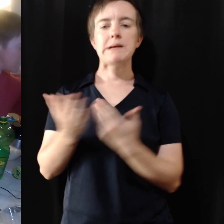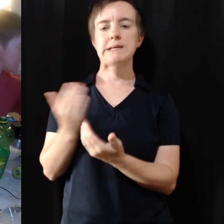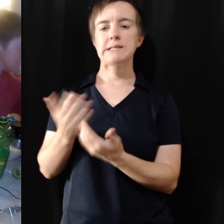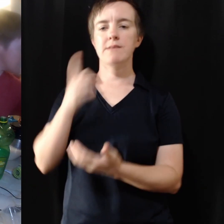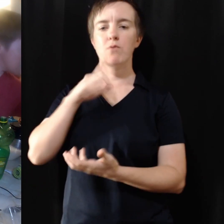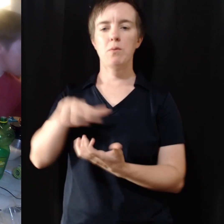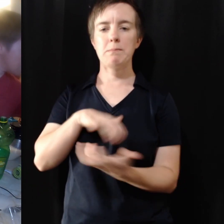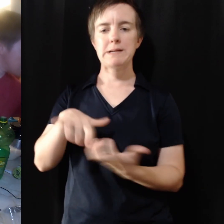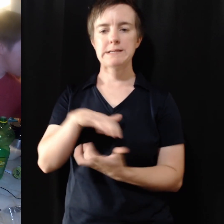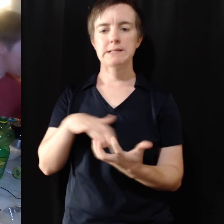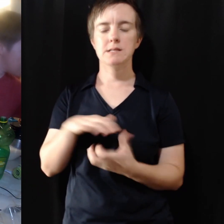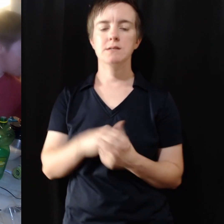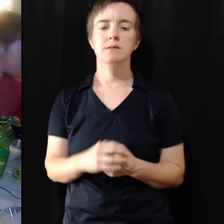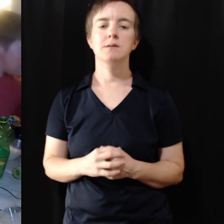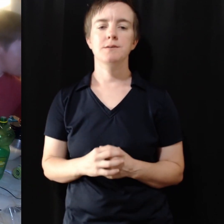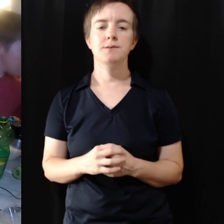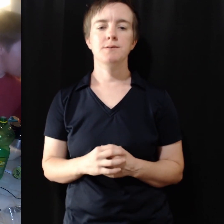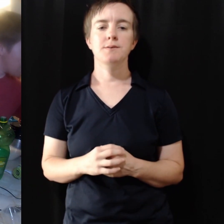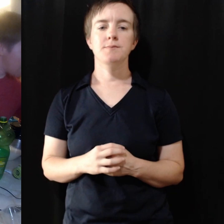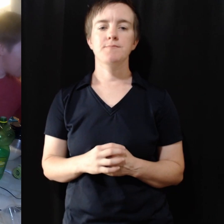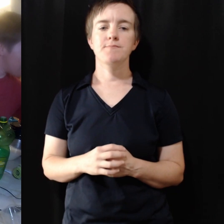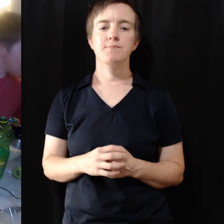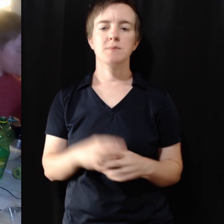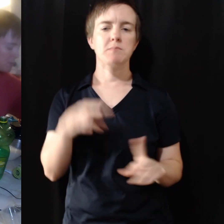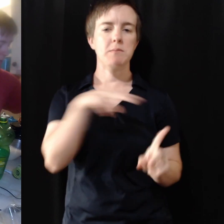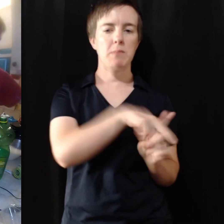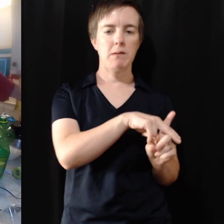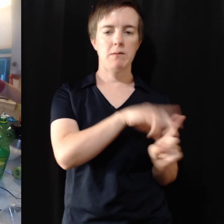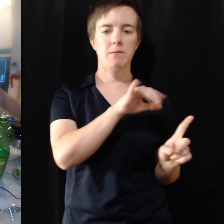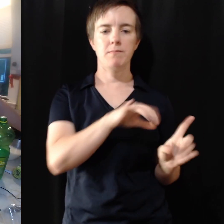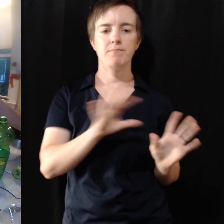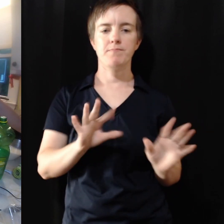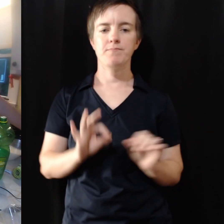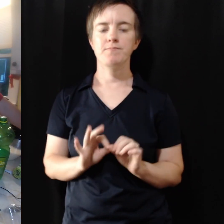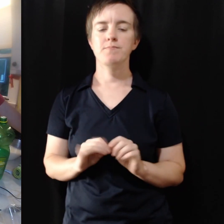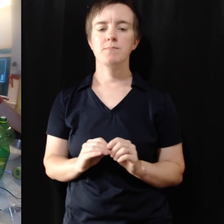to mix it. Plug in that immersion blender.